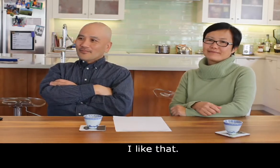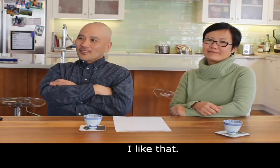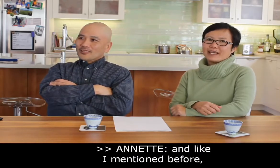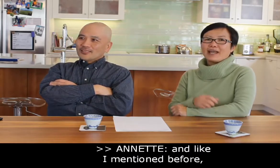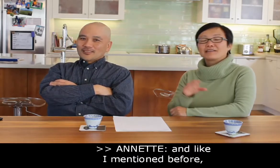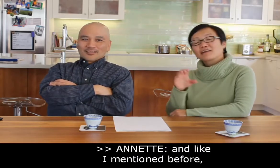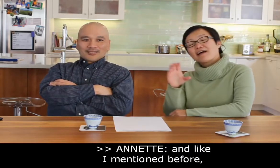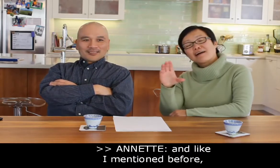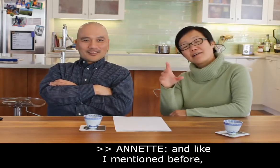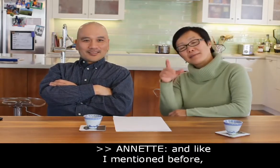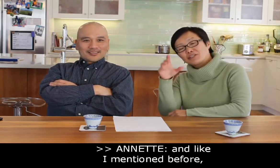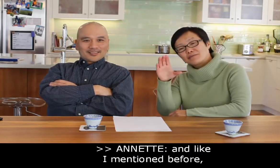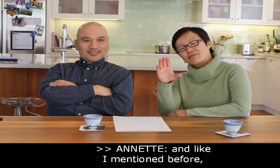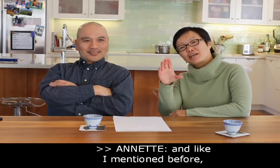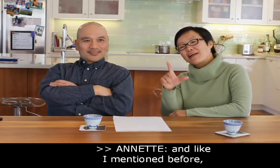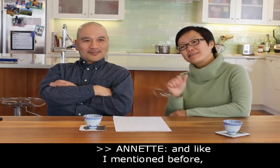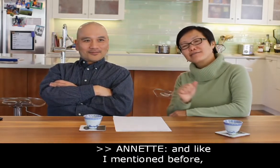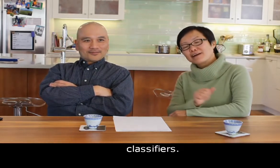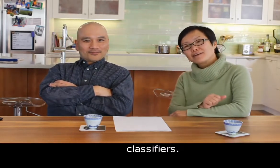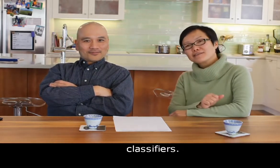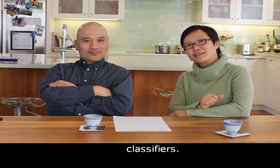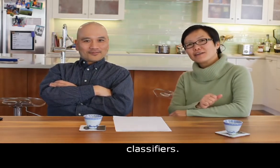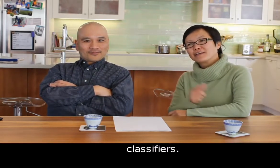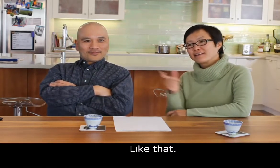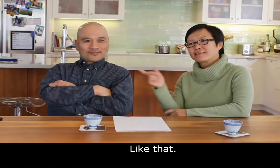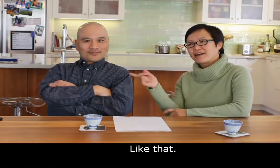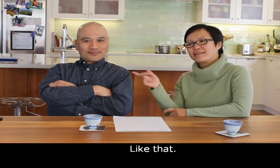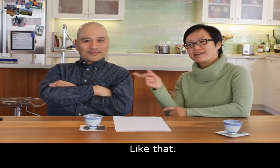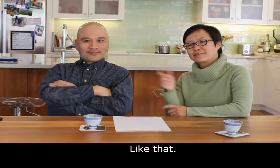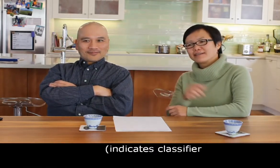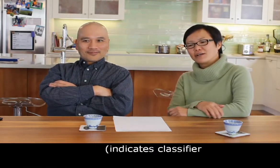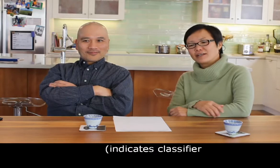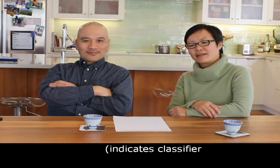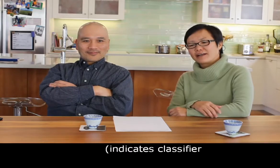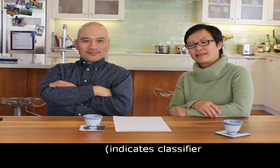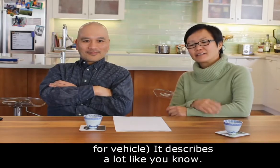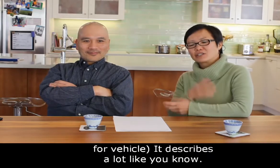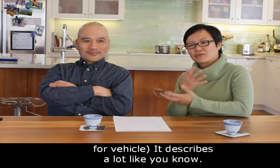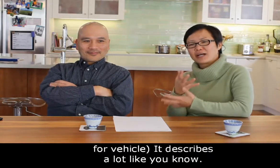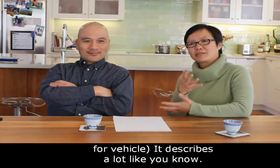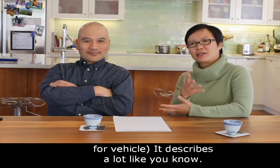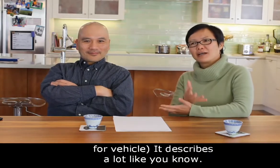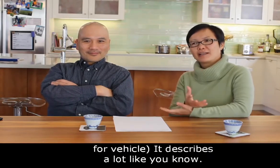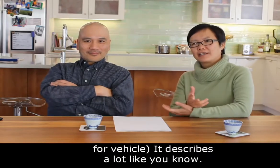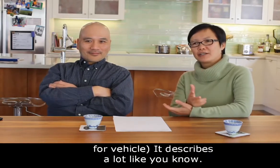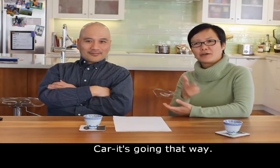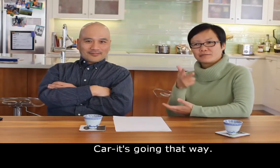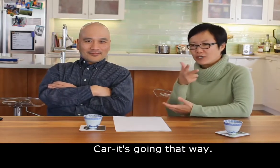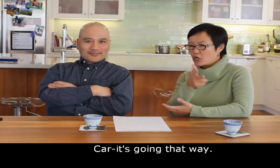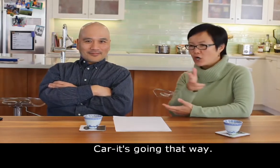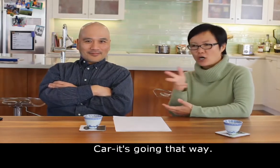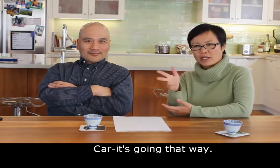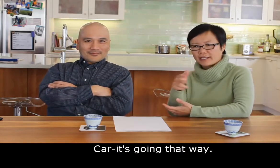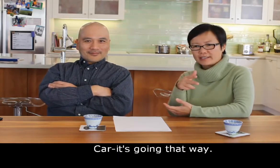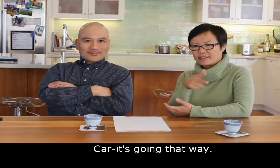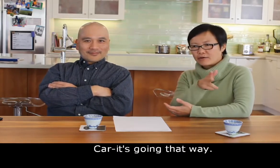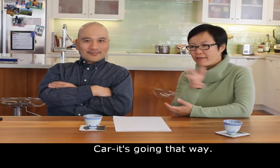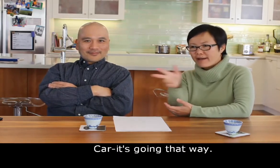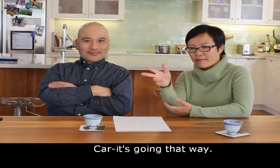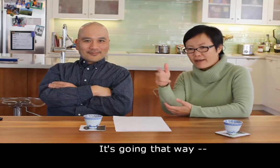Yeah, and I mentioned before classifiers, like that, it describes a lot, like, a car, like it's going that way, it's